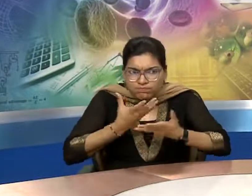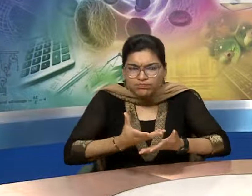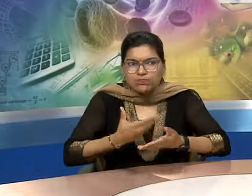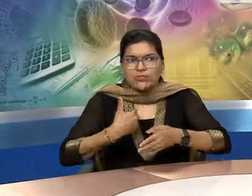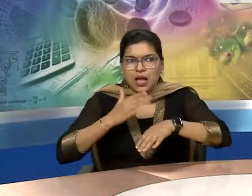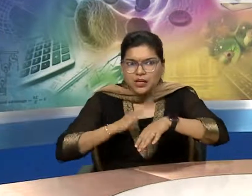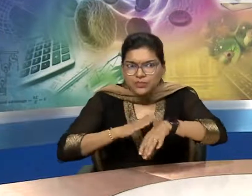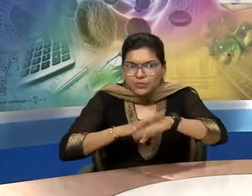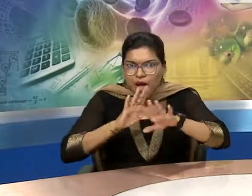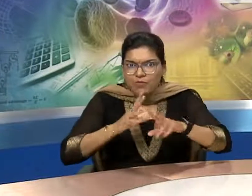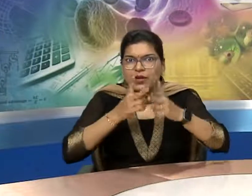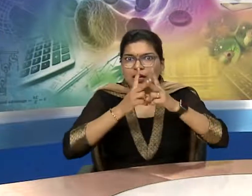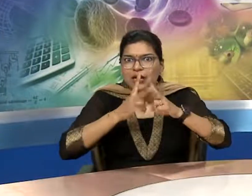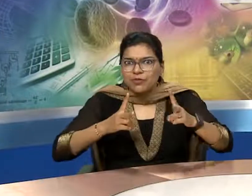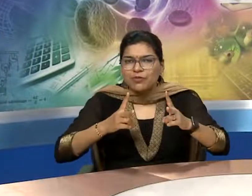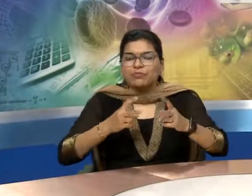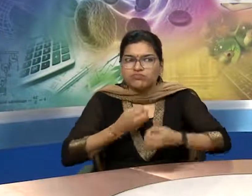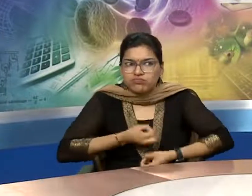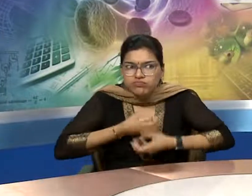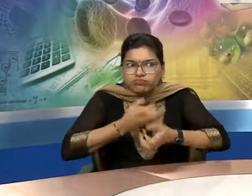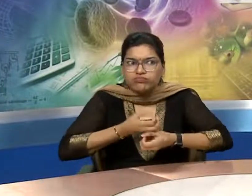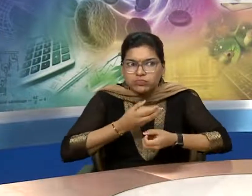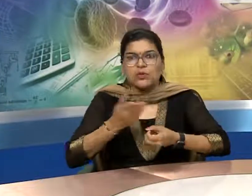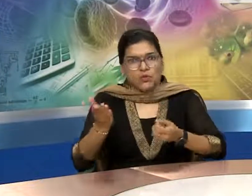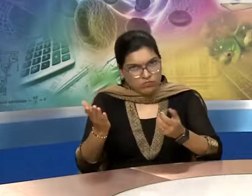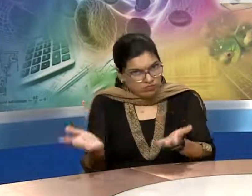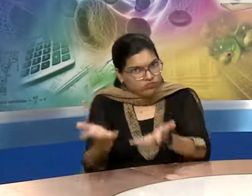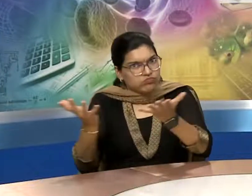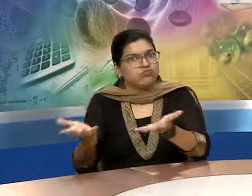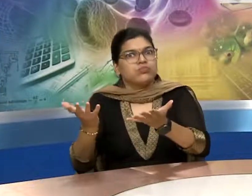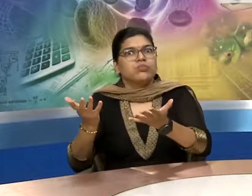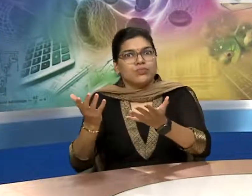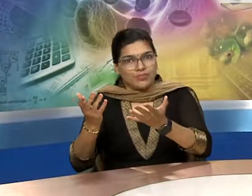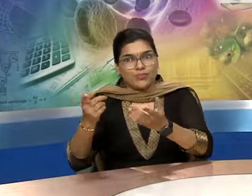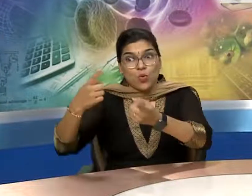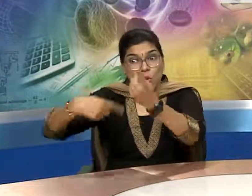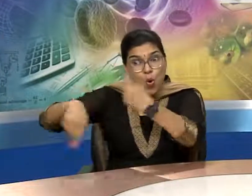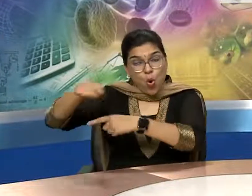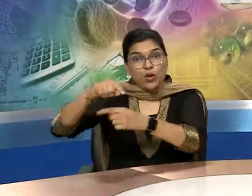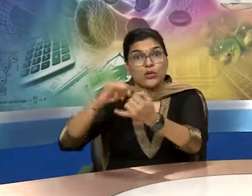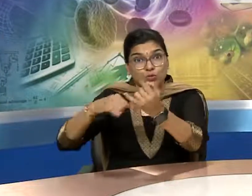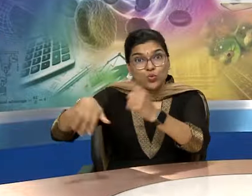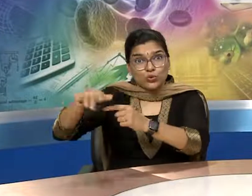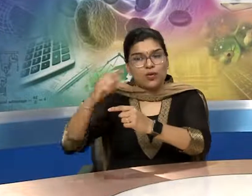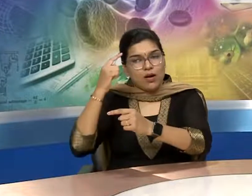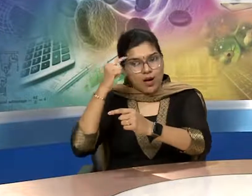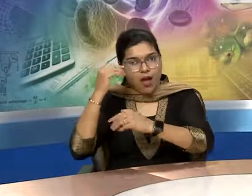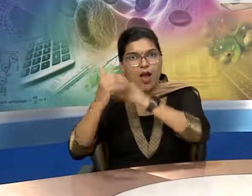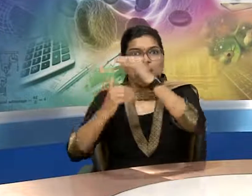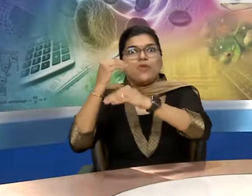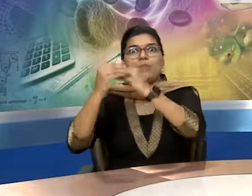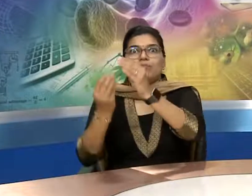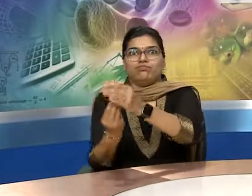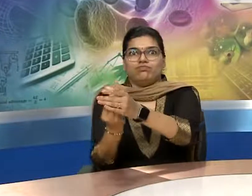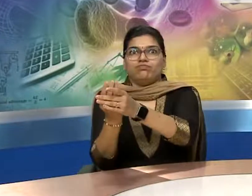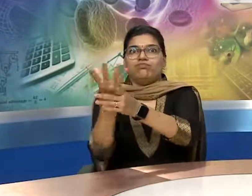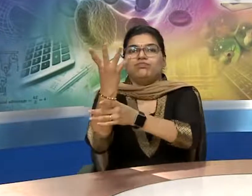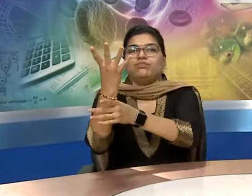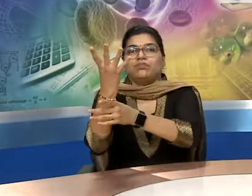So the purpose of establishing a library is to serve the society through the records of human